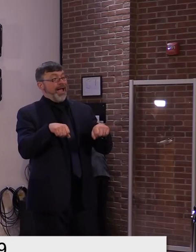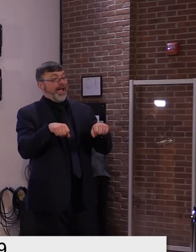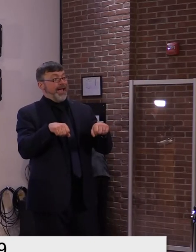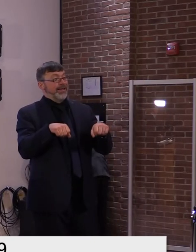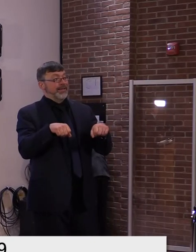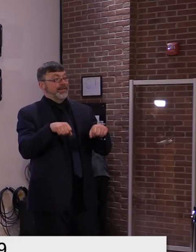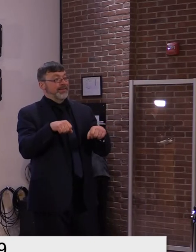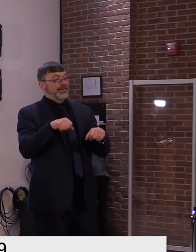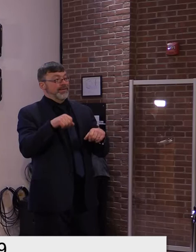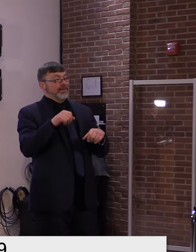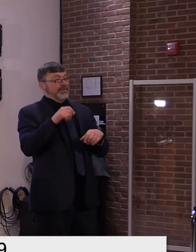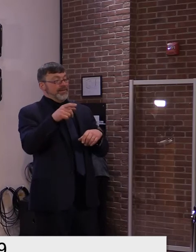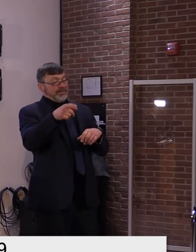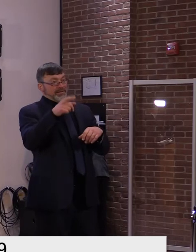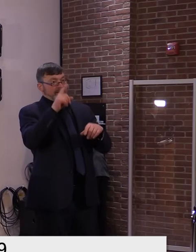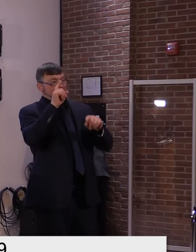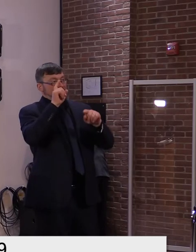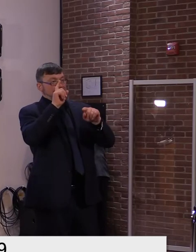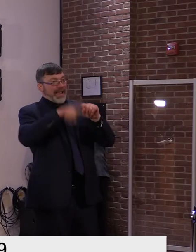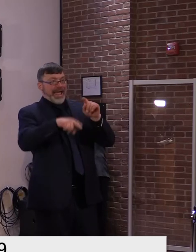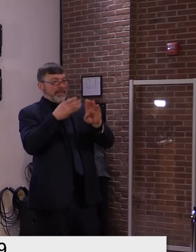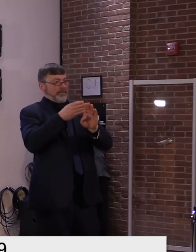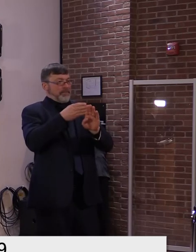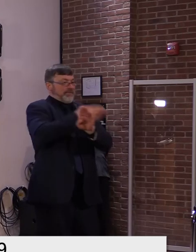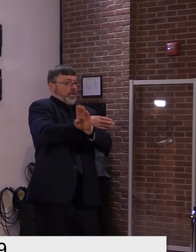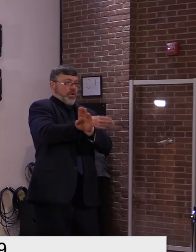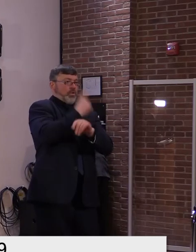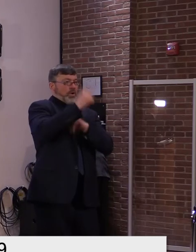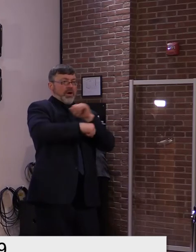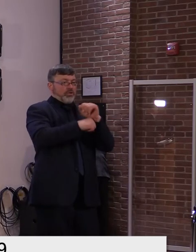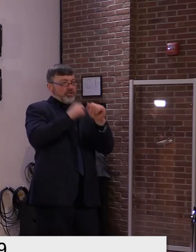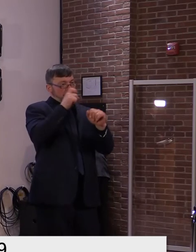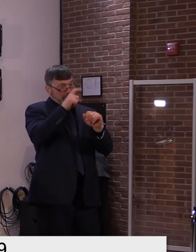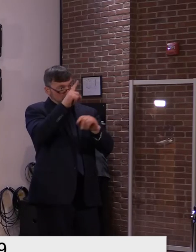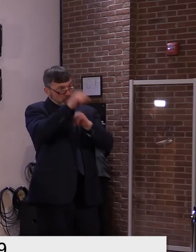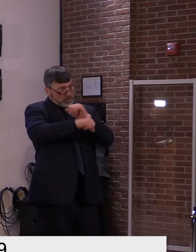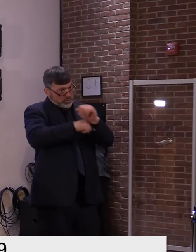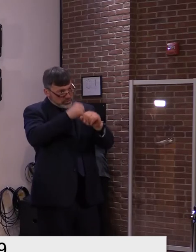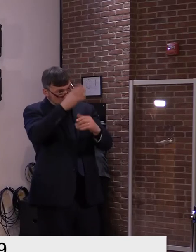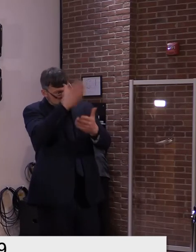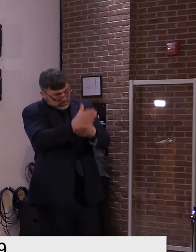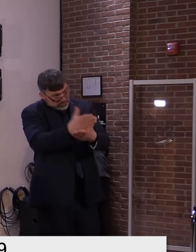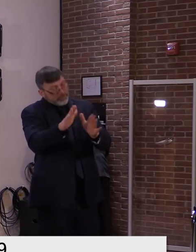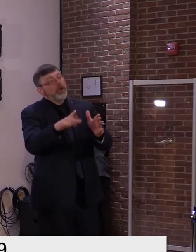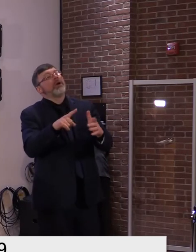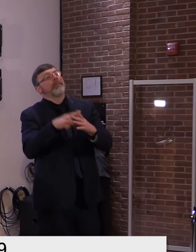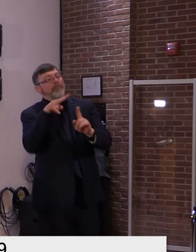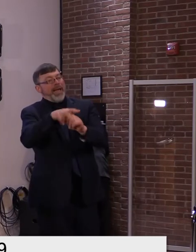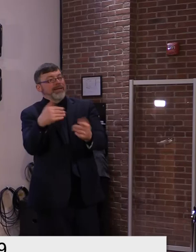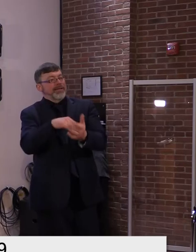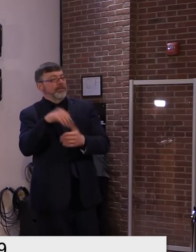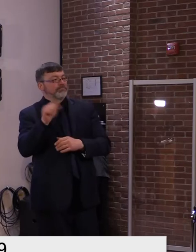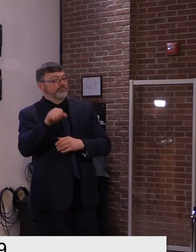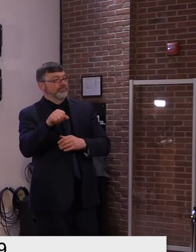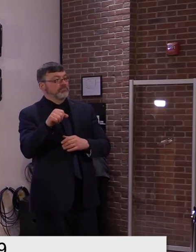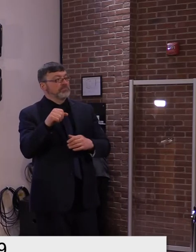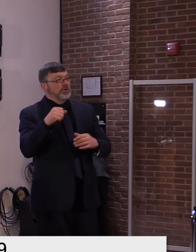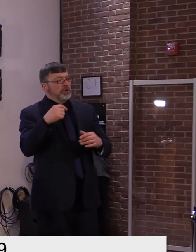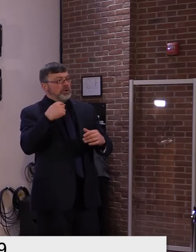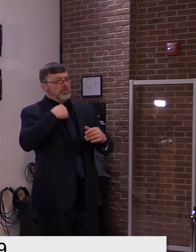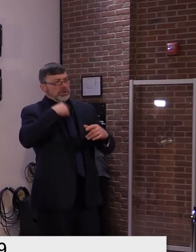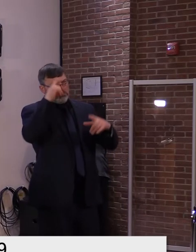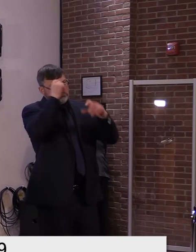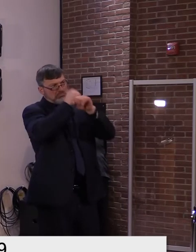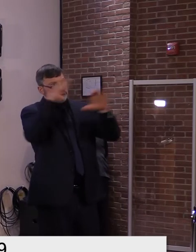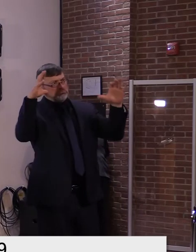we do expect that there will be, as you said, a bubble, but an increase, especially over the